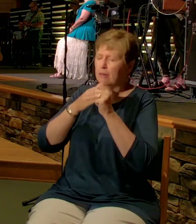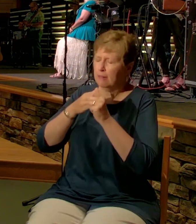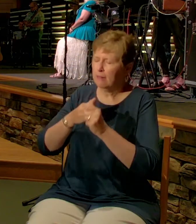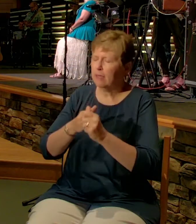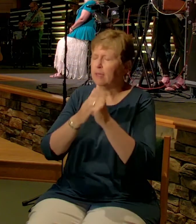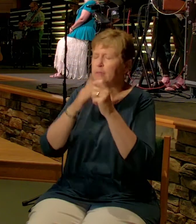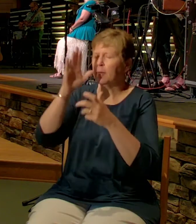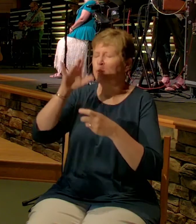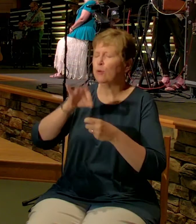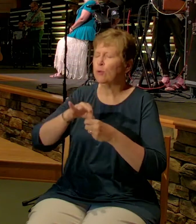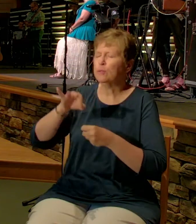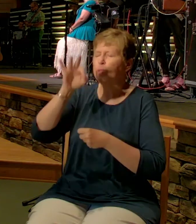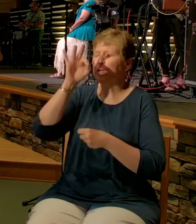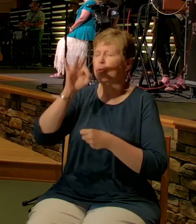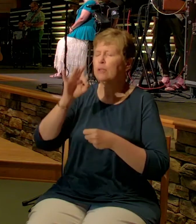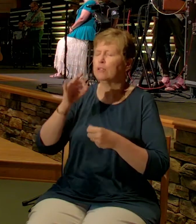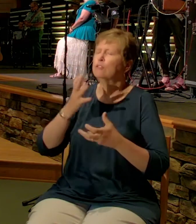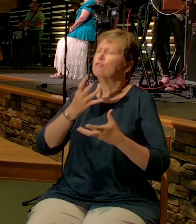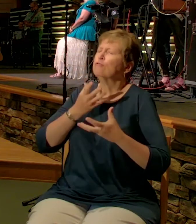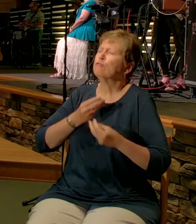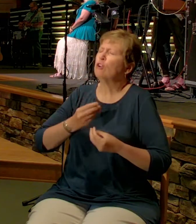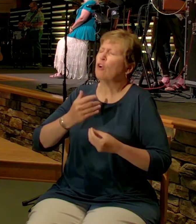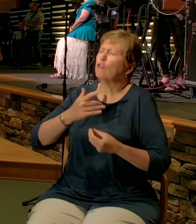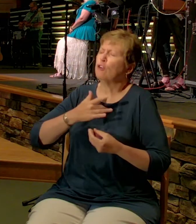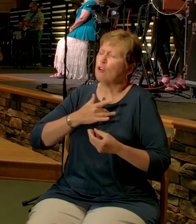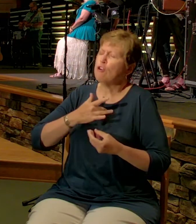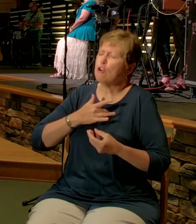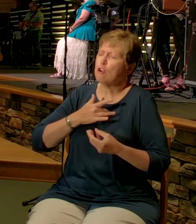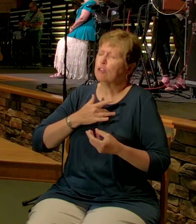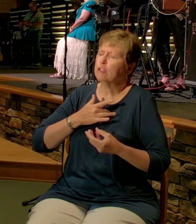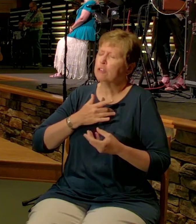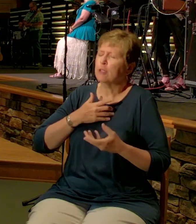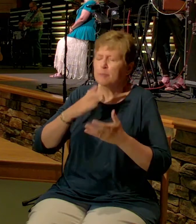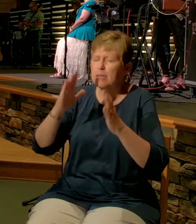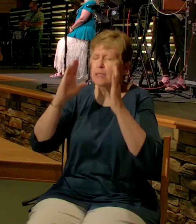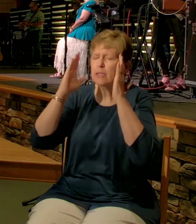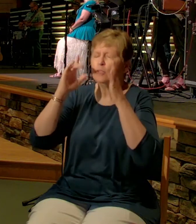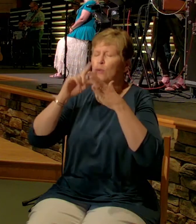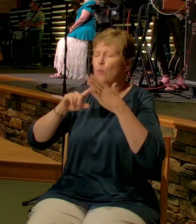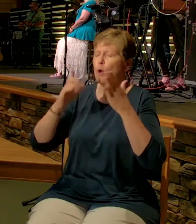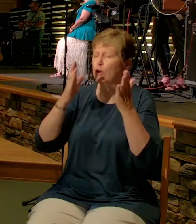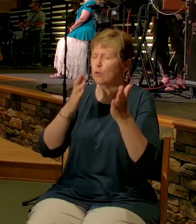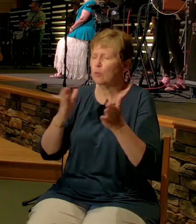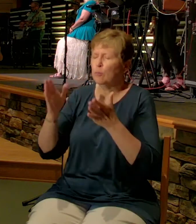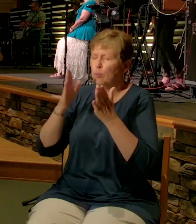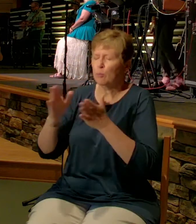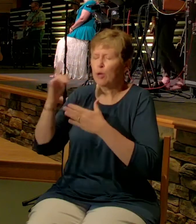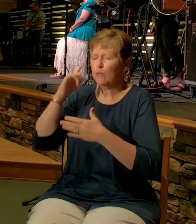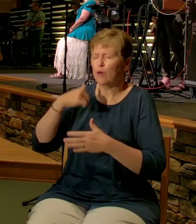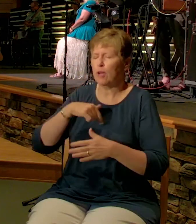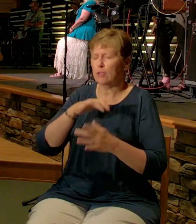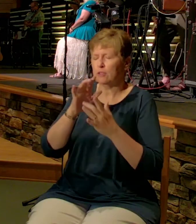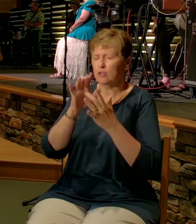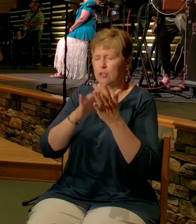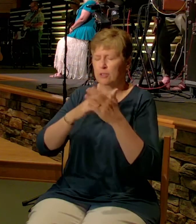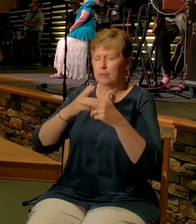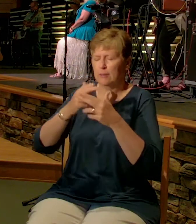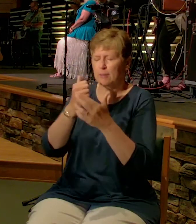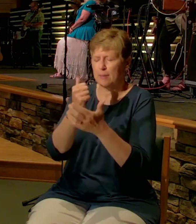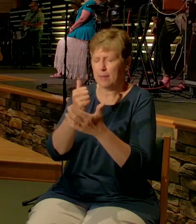Soften our hearts and let us be attentive to what it is that you have in store for us. In Jesus' name, amen.